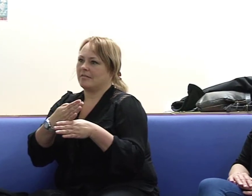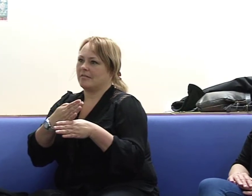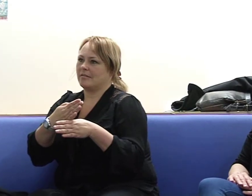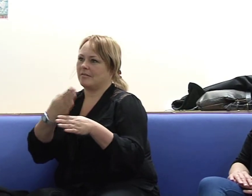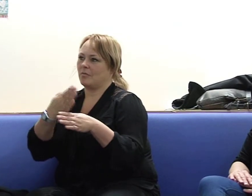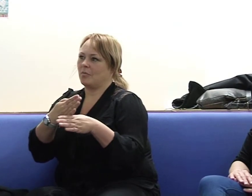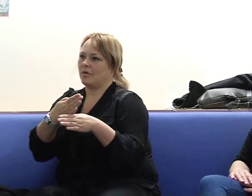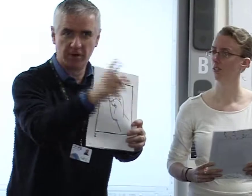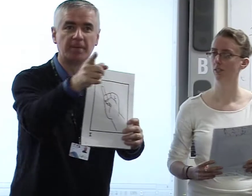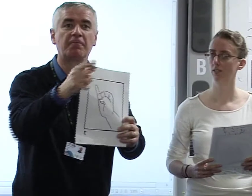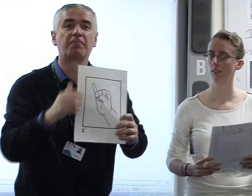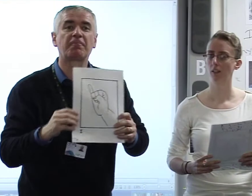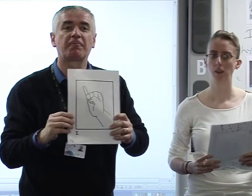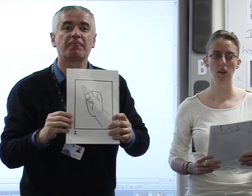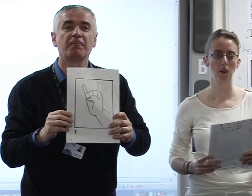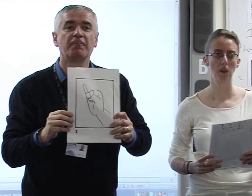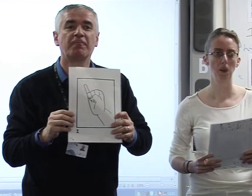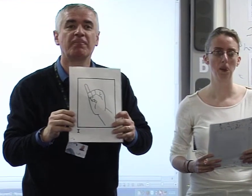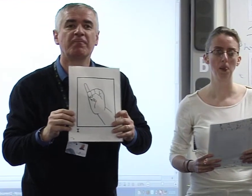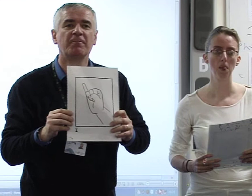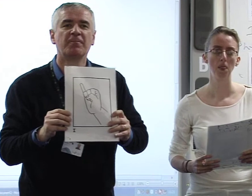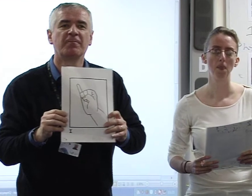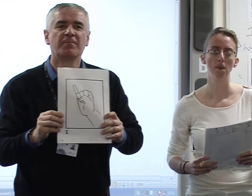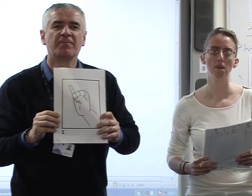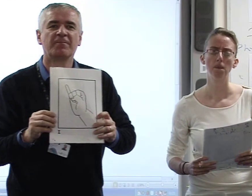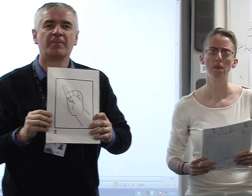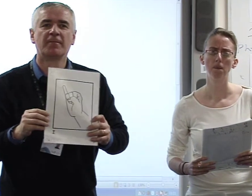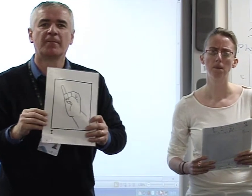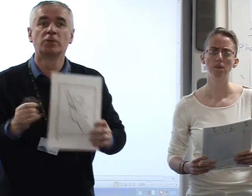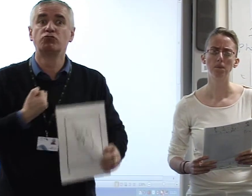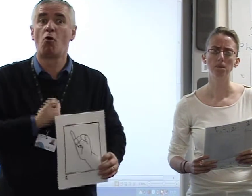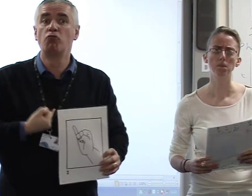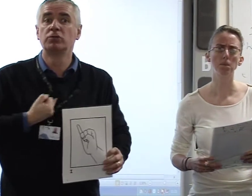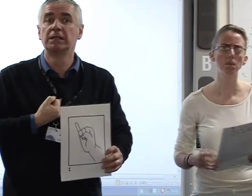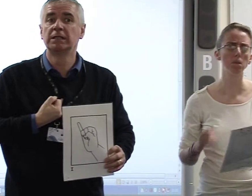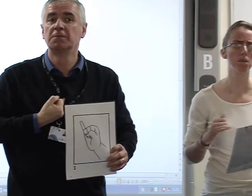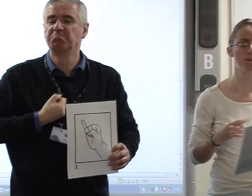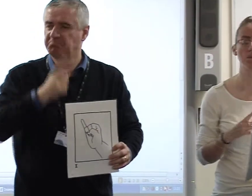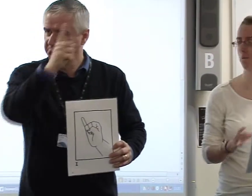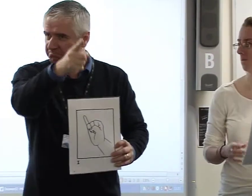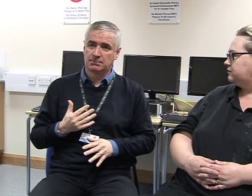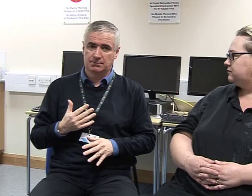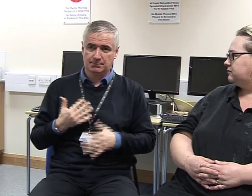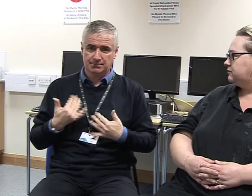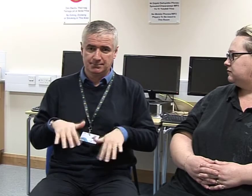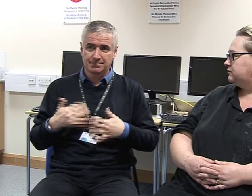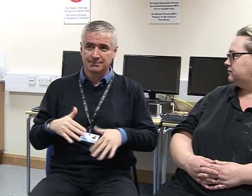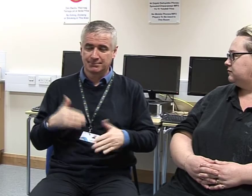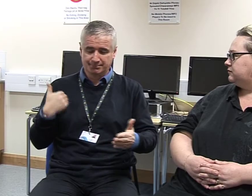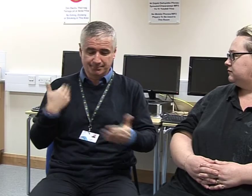I approached some of my students and asked them if they would be interested in setting up such a club,